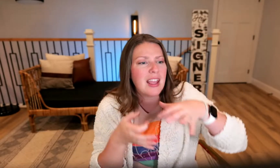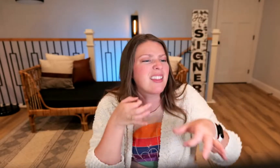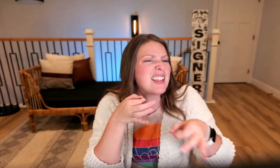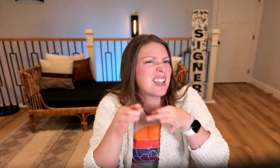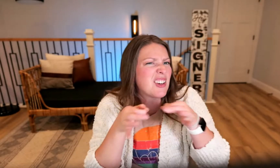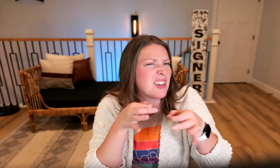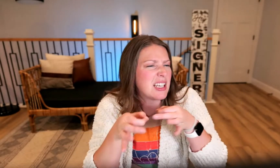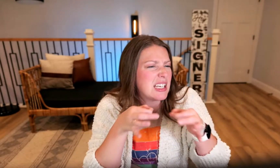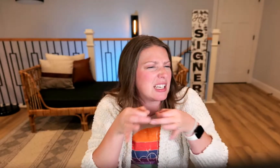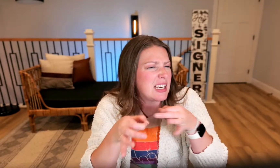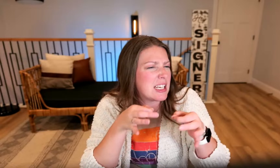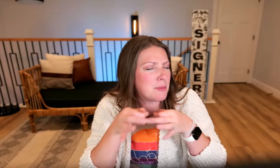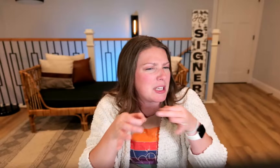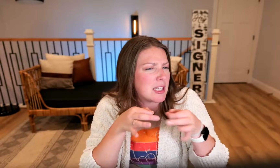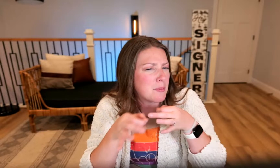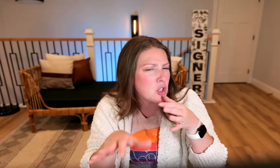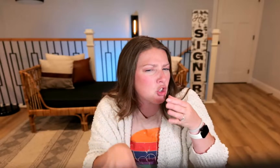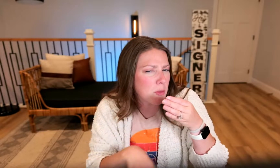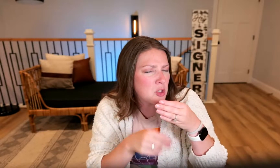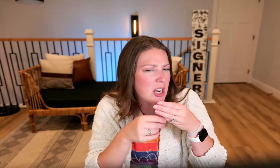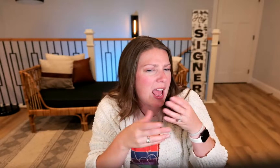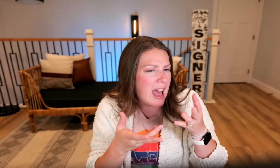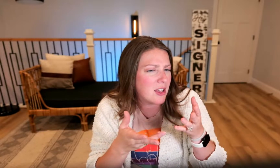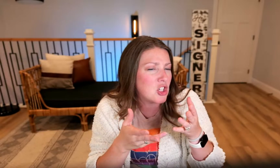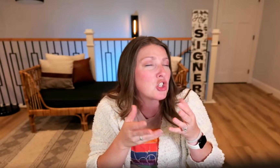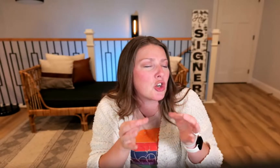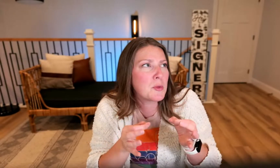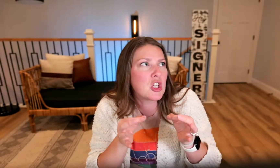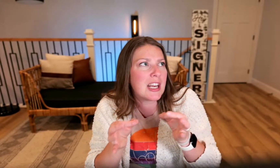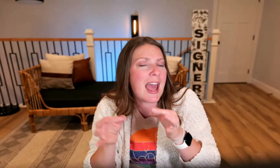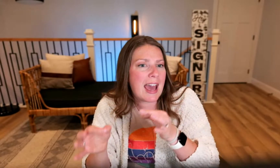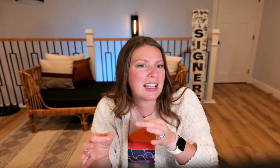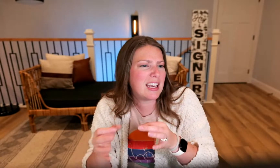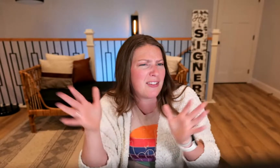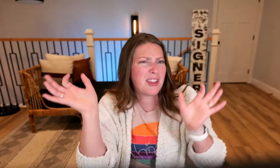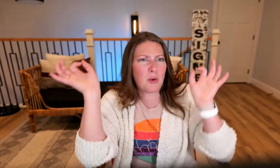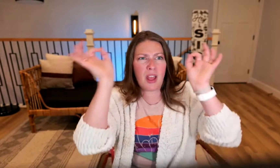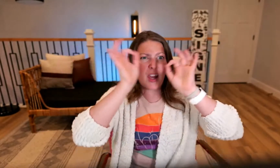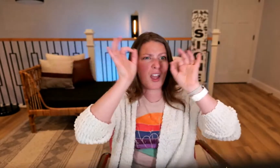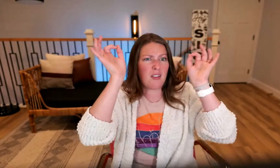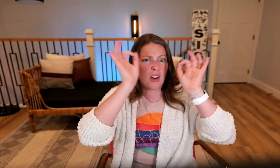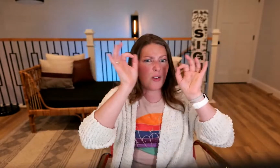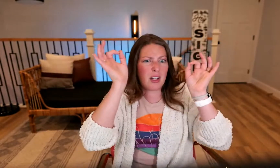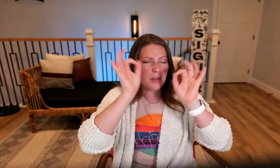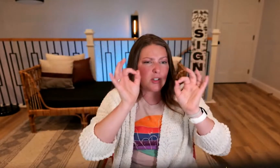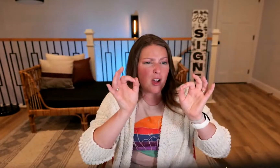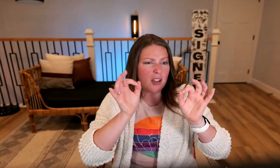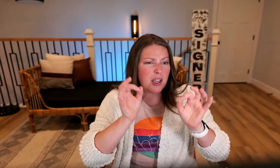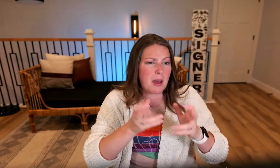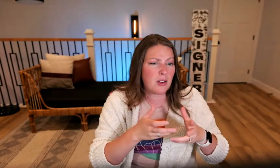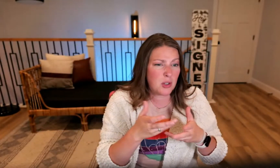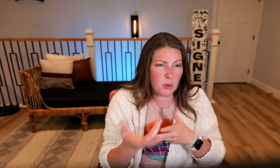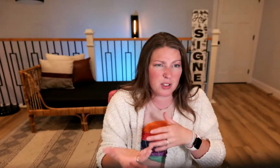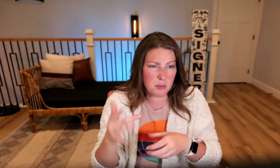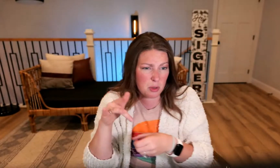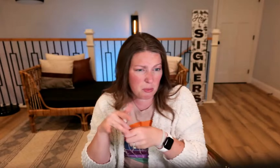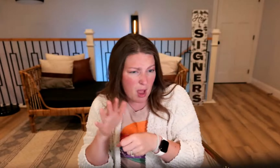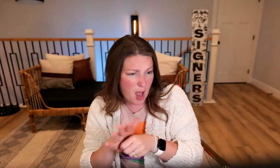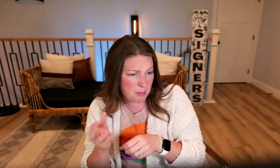unless there needed to be some description added. If they were like, I have no idea what you're talking about, you want to put